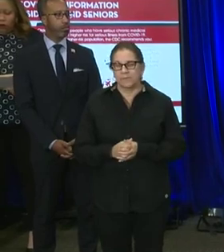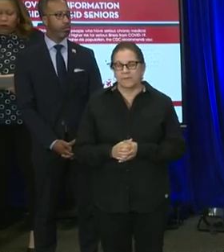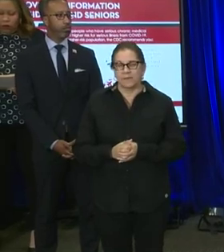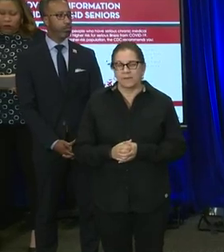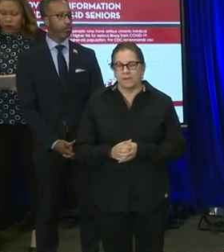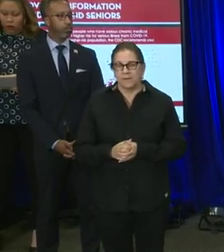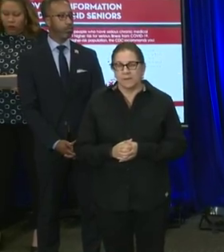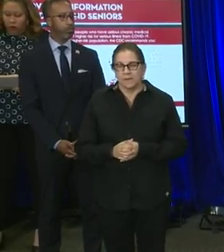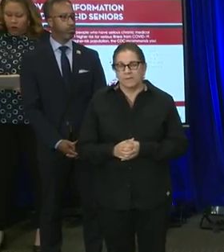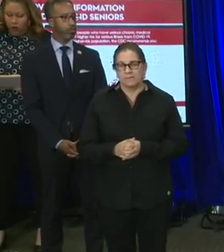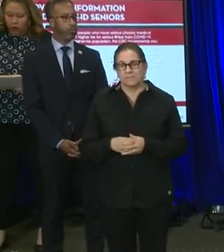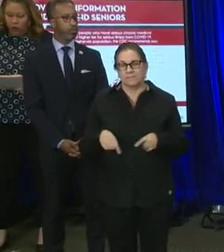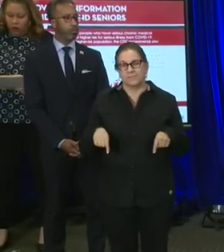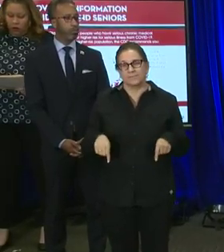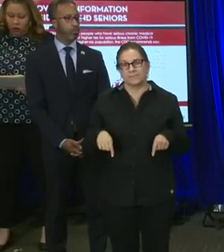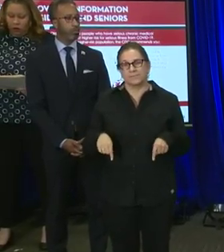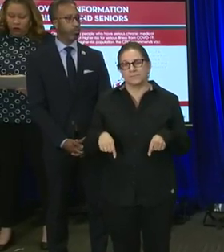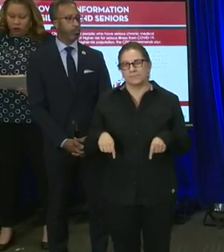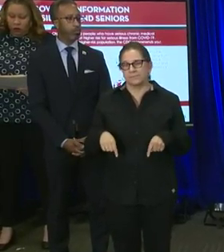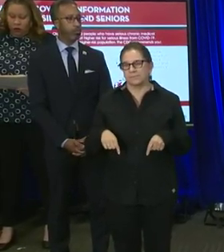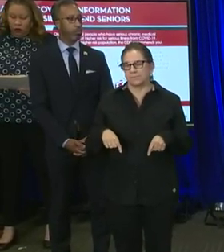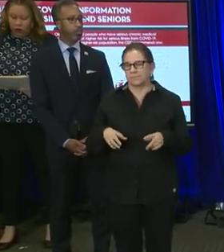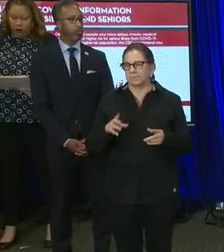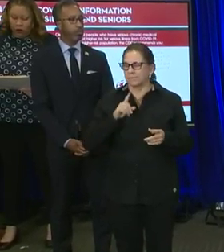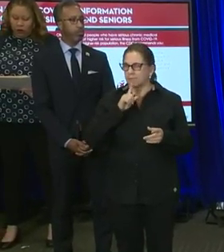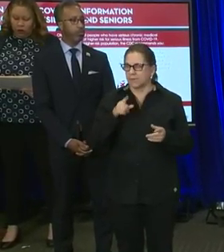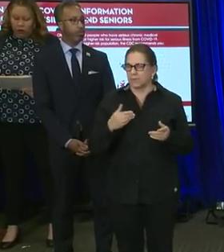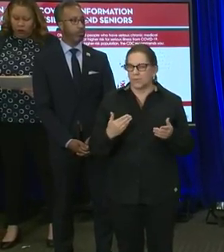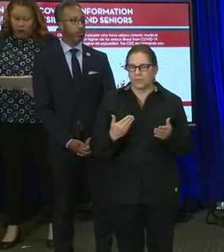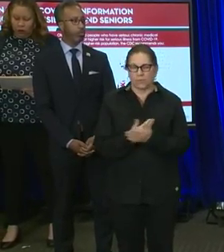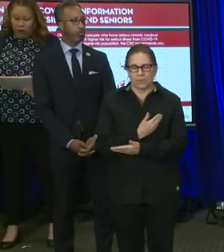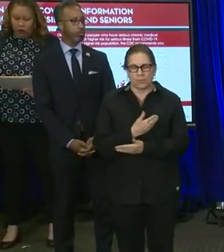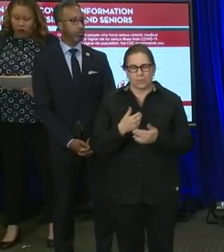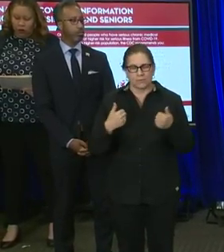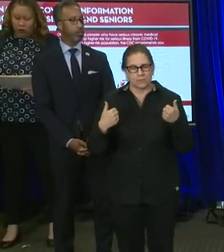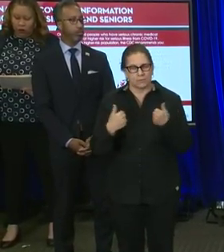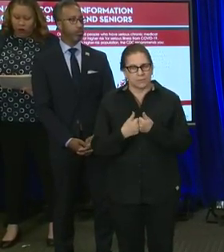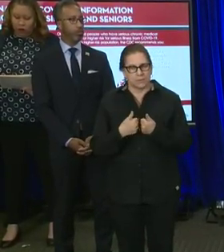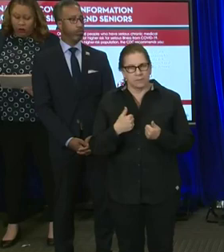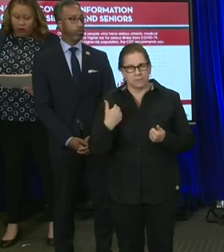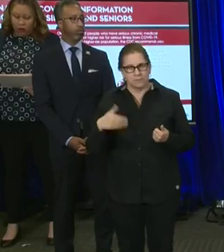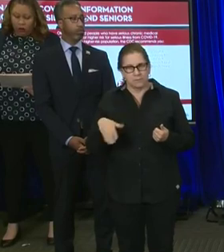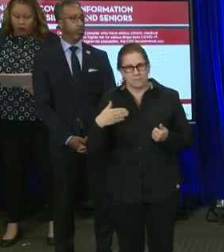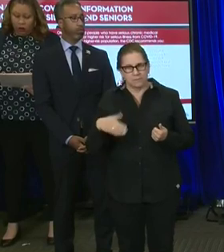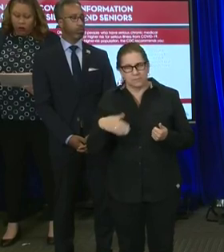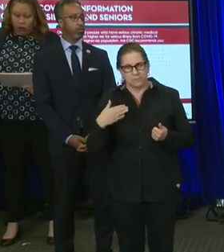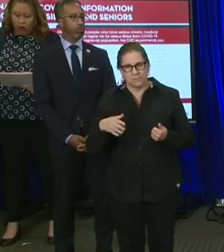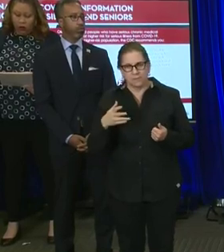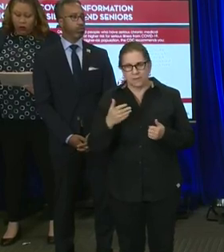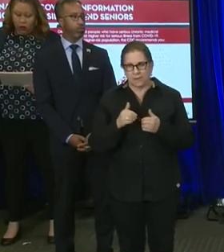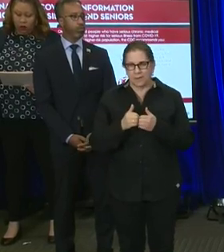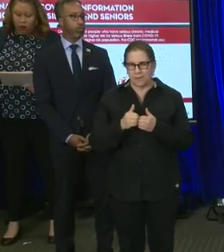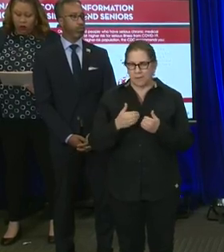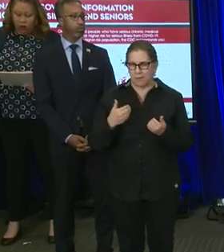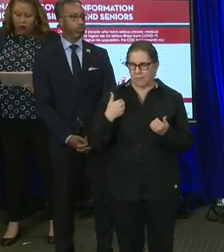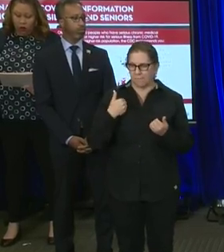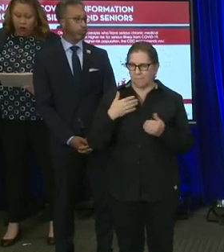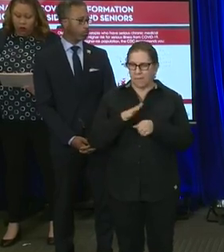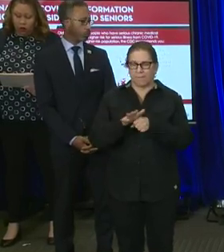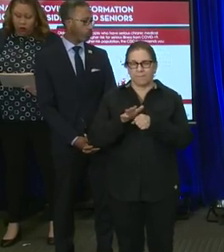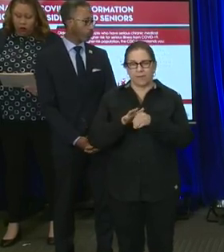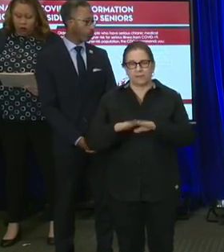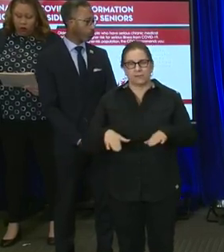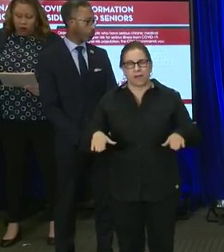is presenting us clearly with new challenges, and one of these is the need to ensure child care for children of our critical